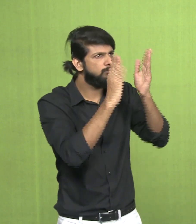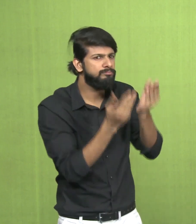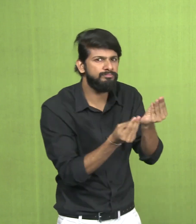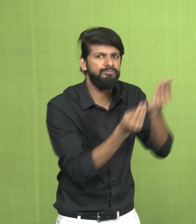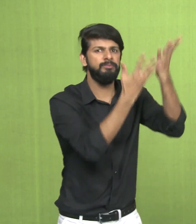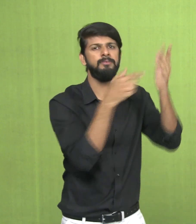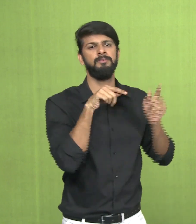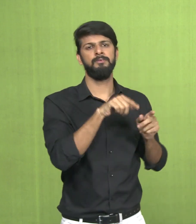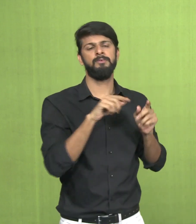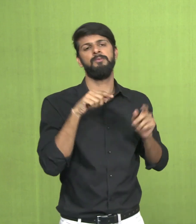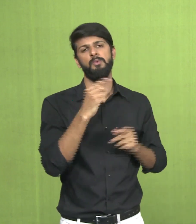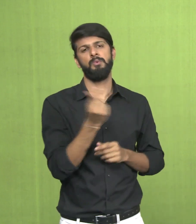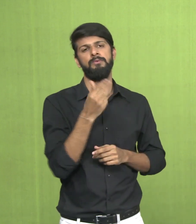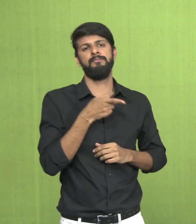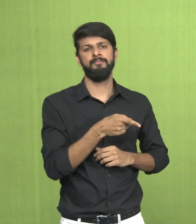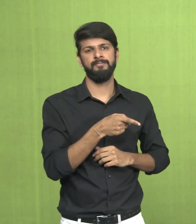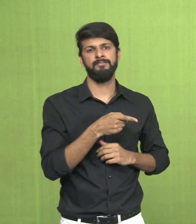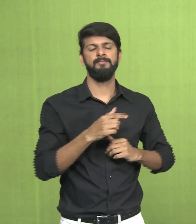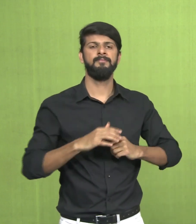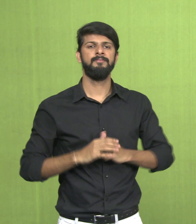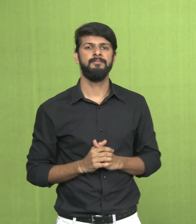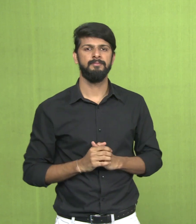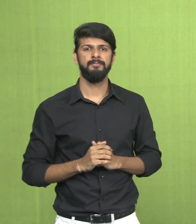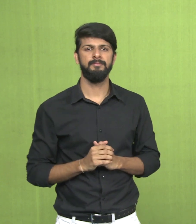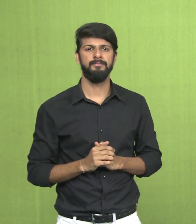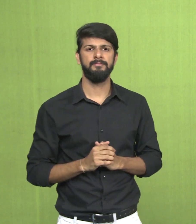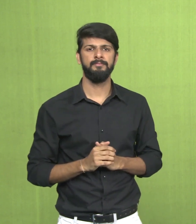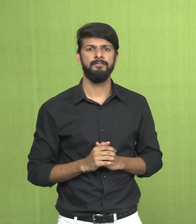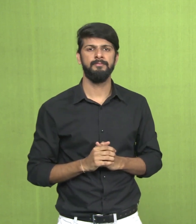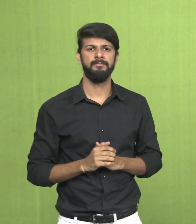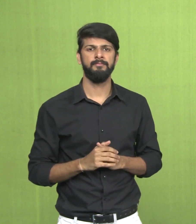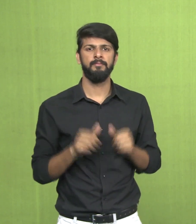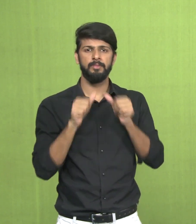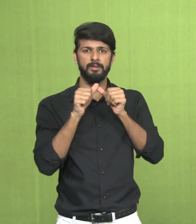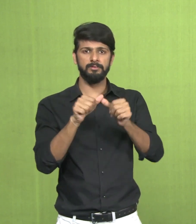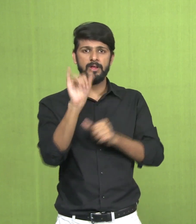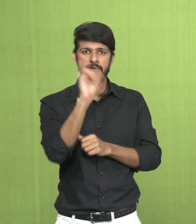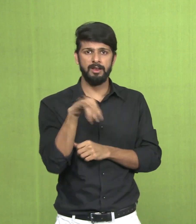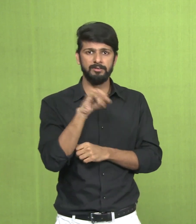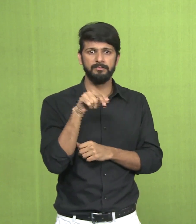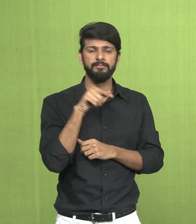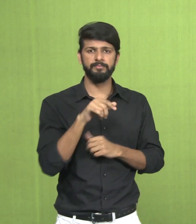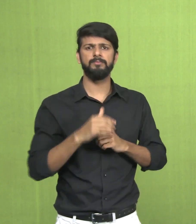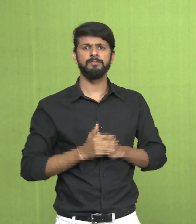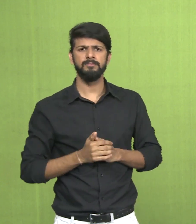fruits, models, which we also offer to the gods. Similarly, these models were also used.